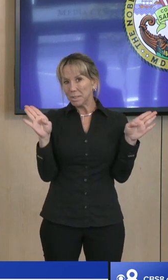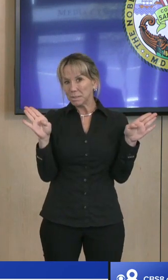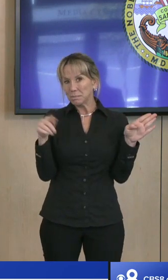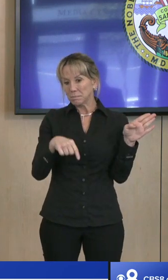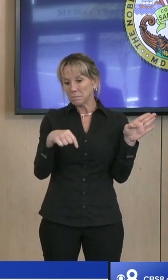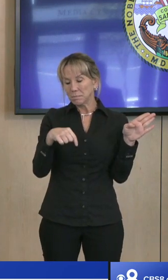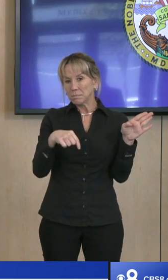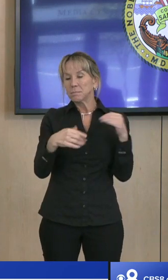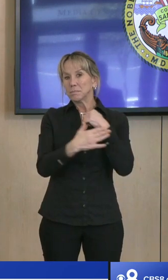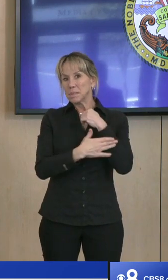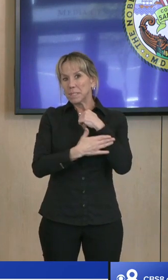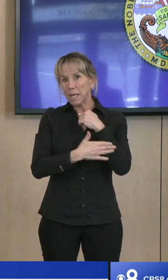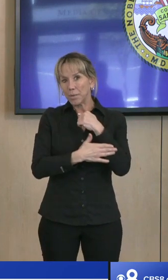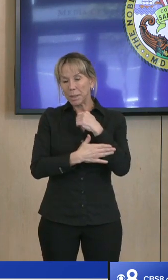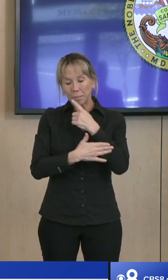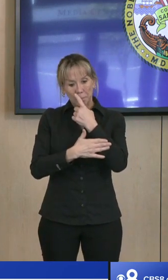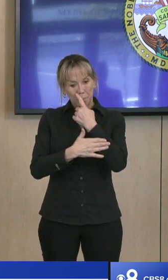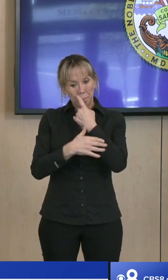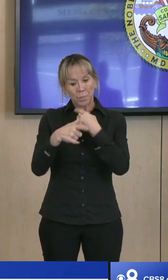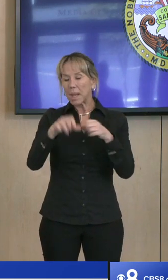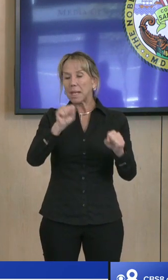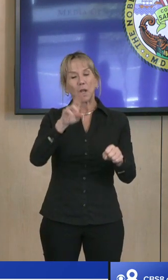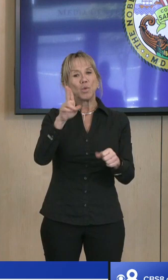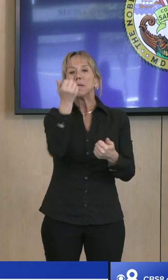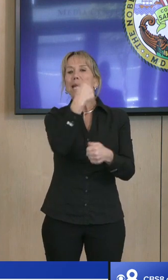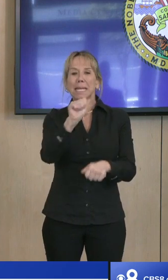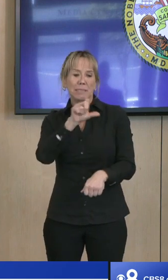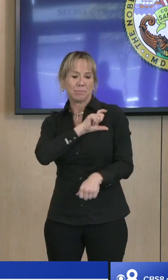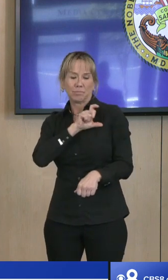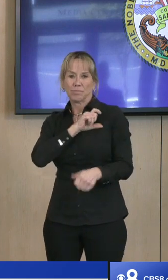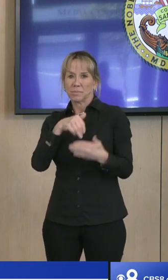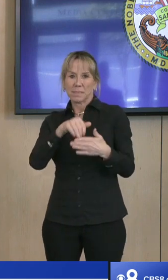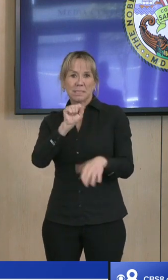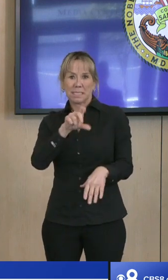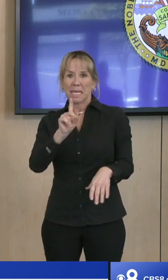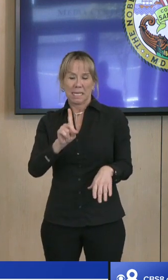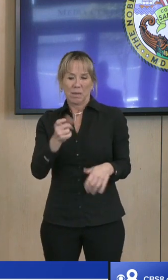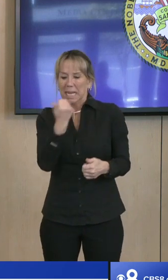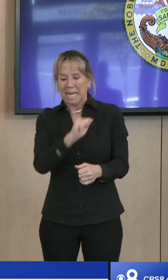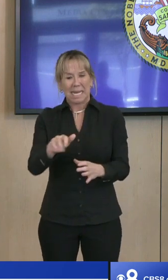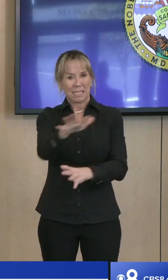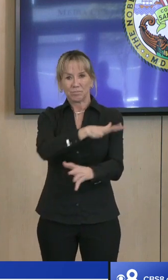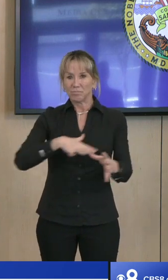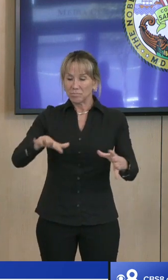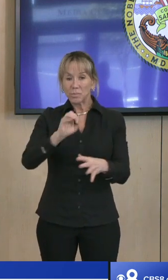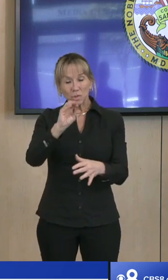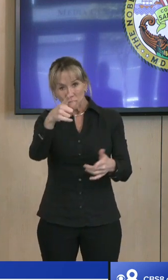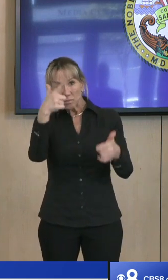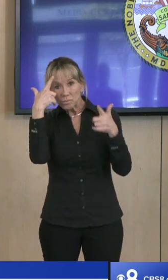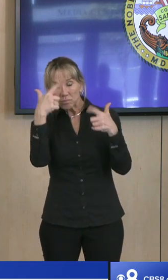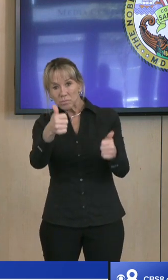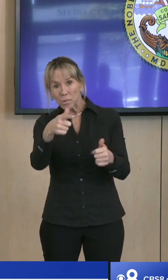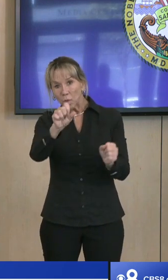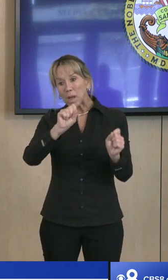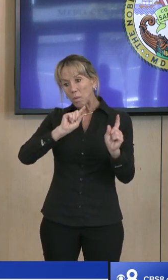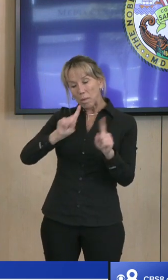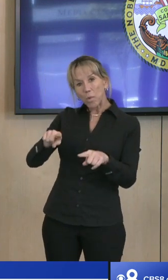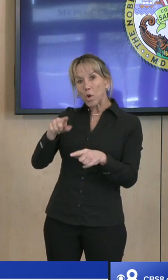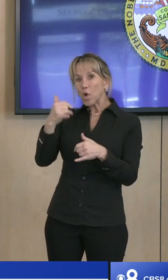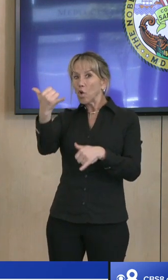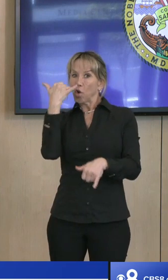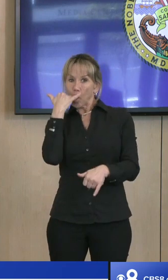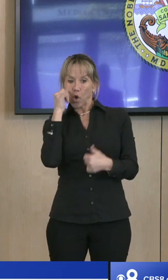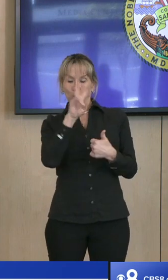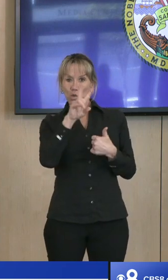law enforcement agency in the county of San Diego. So feel free to report those either through 211 to